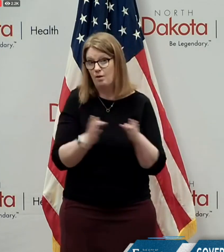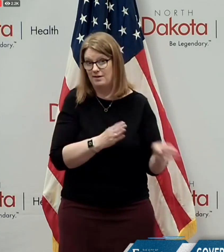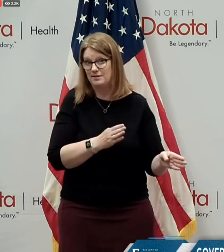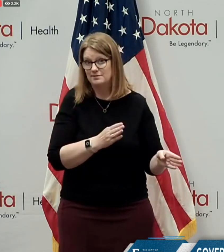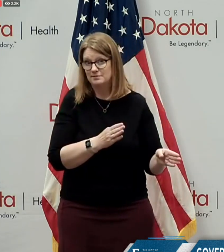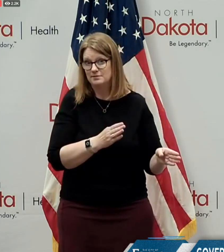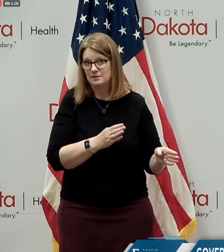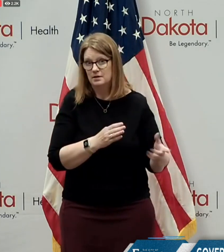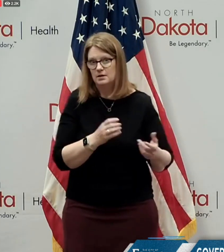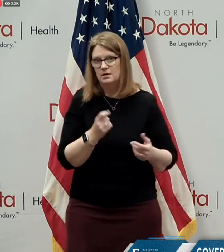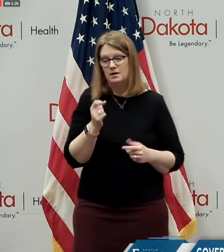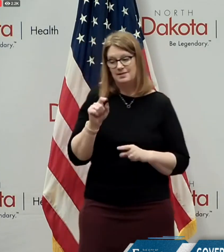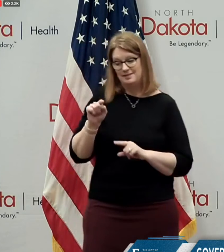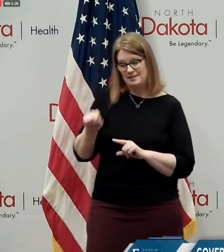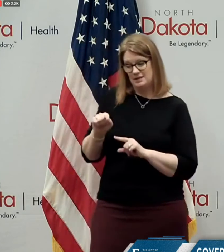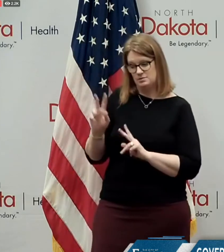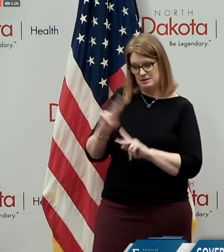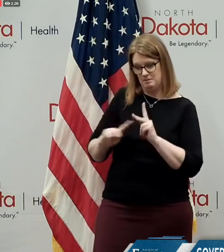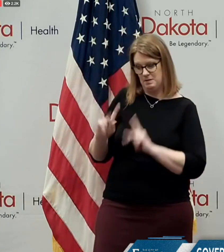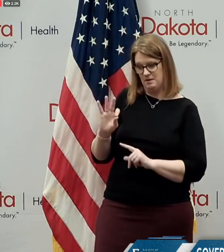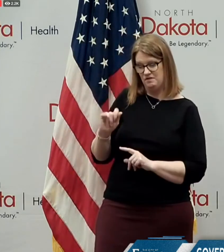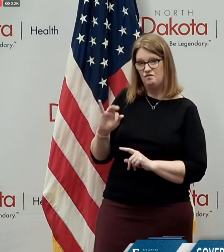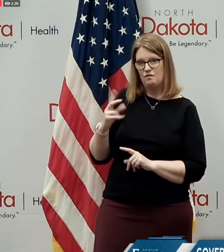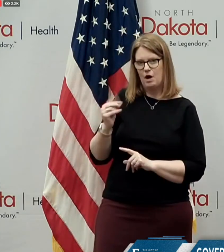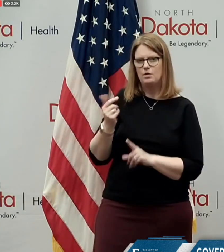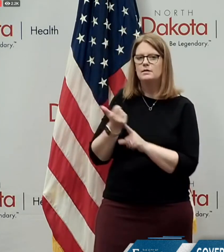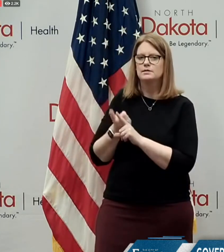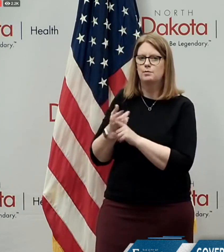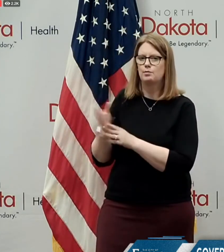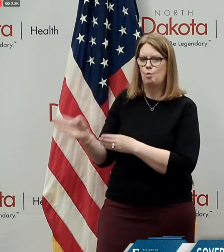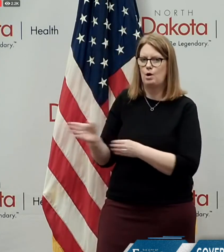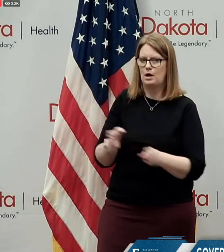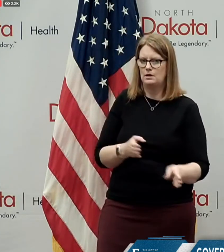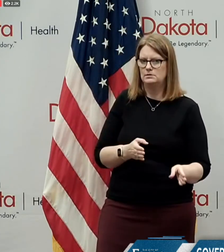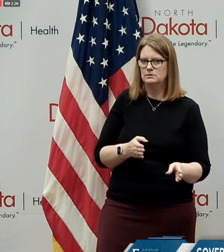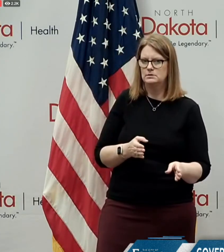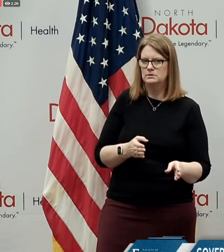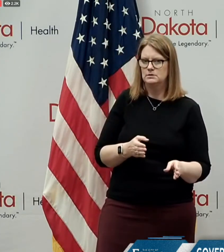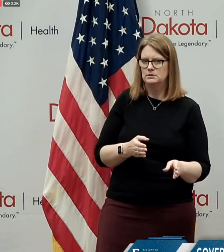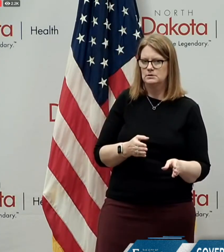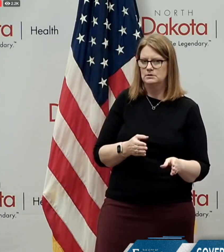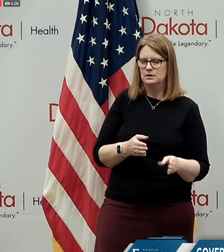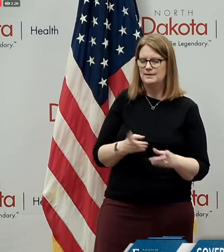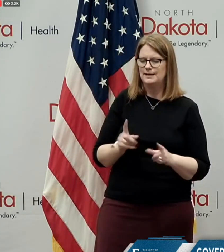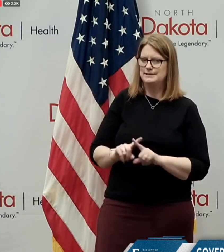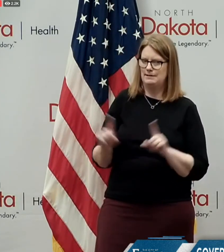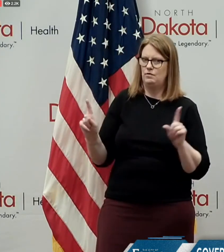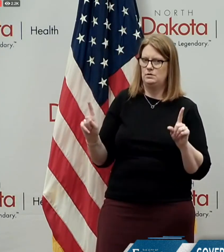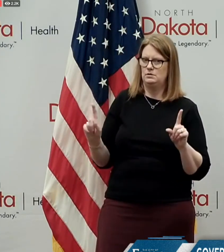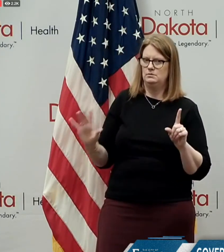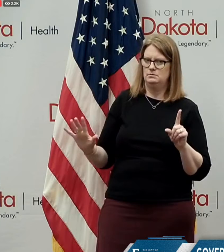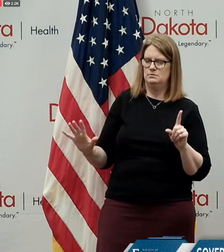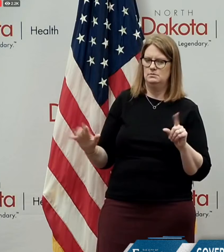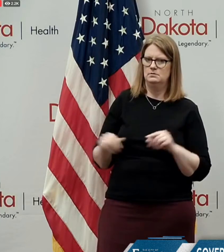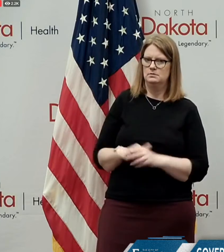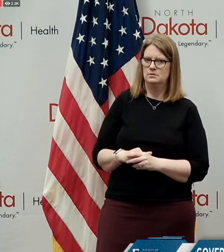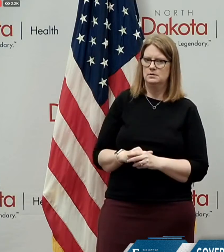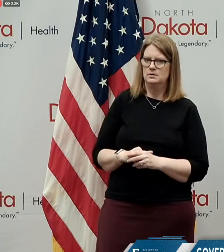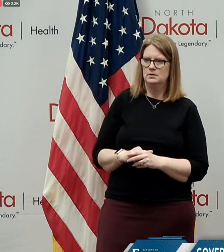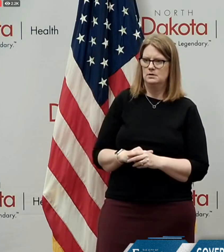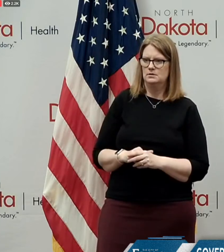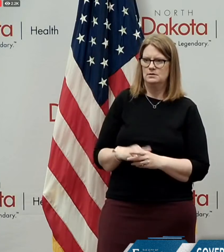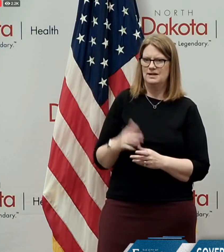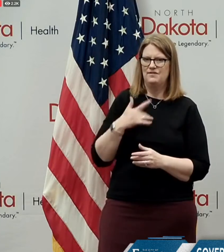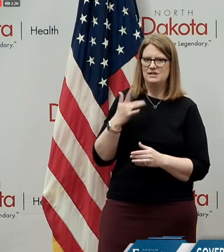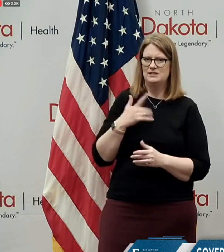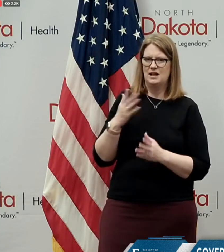case with the people that were in Fargo, and that's a very different thing. It feels like